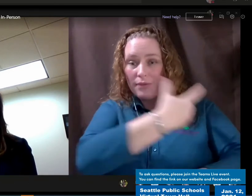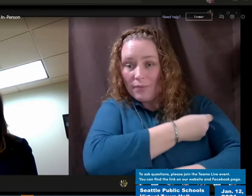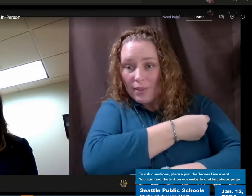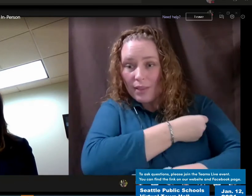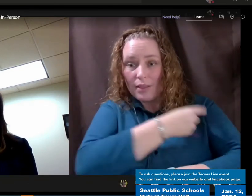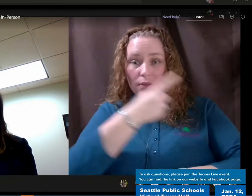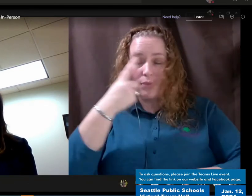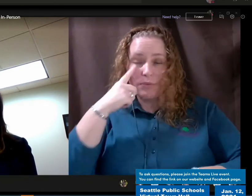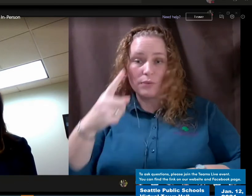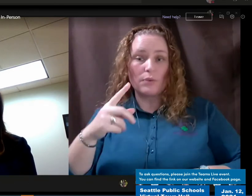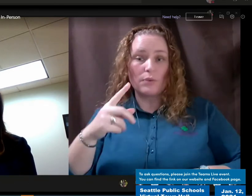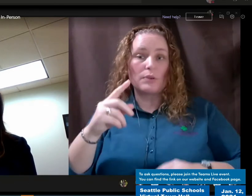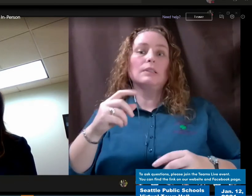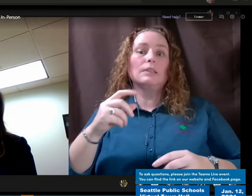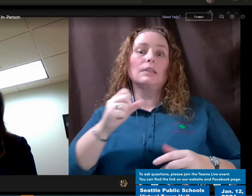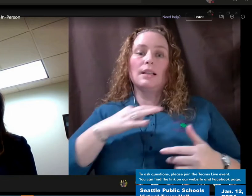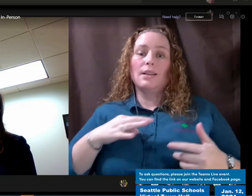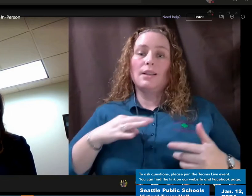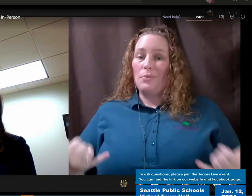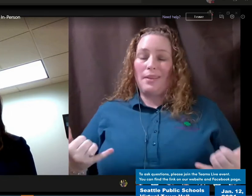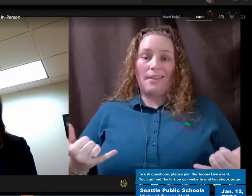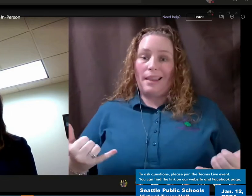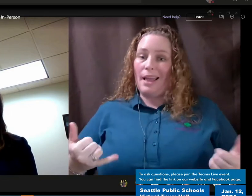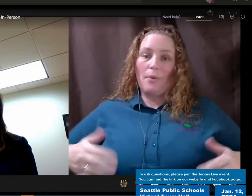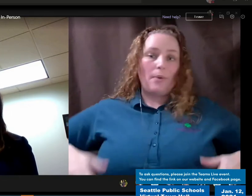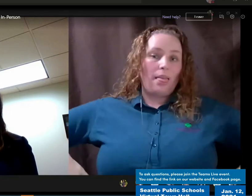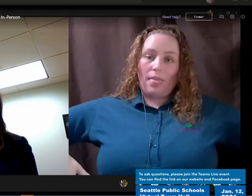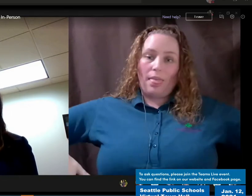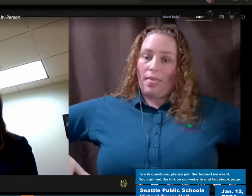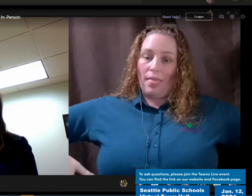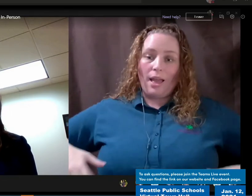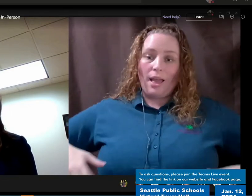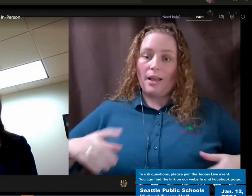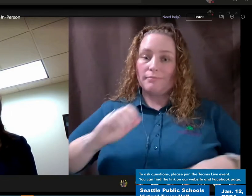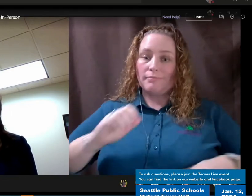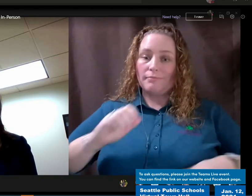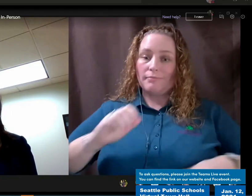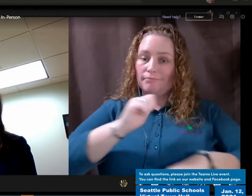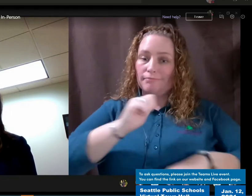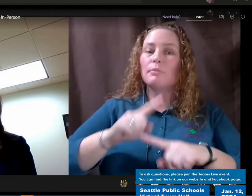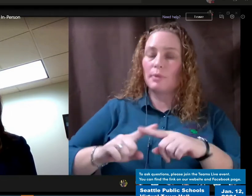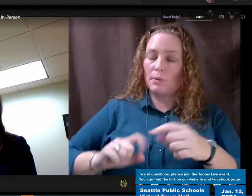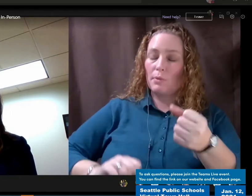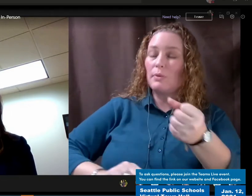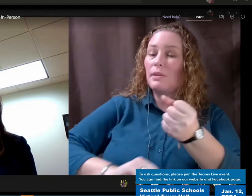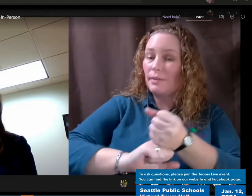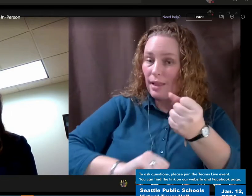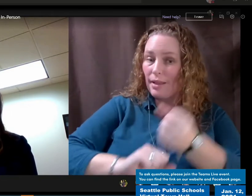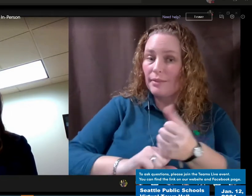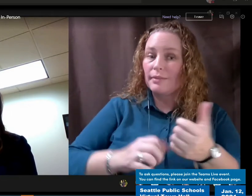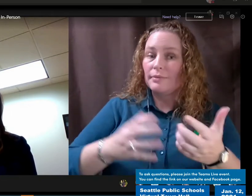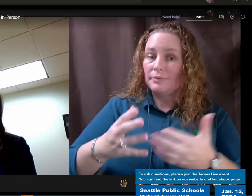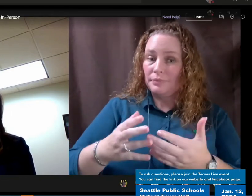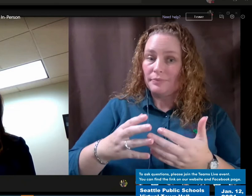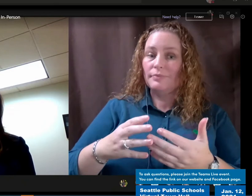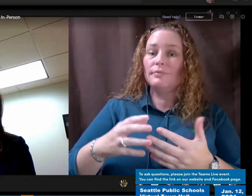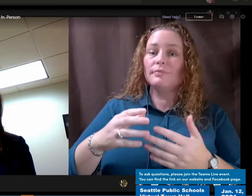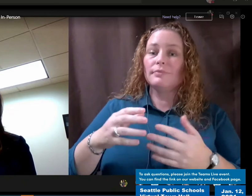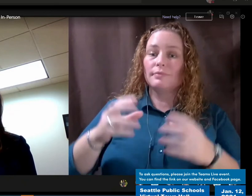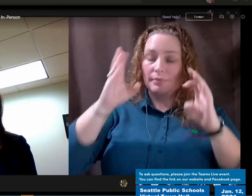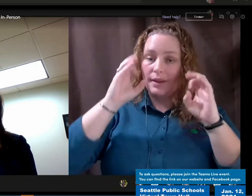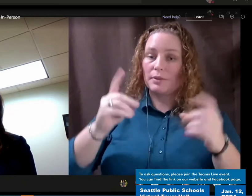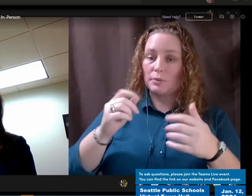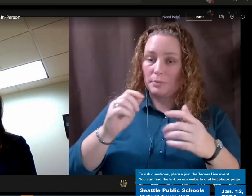not our stance at the moment, but we are advocating that educators be prioritized for the